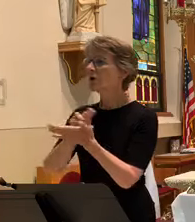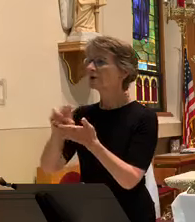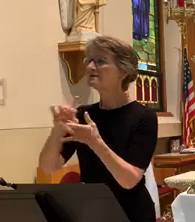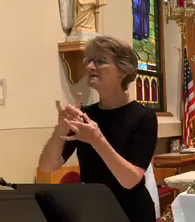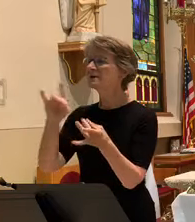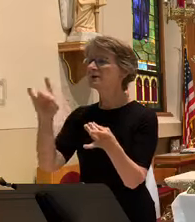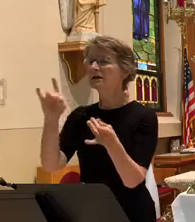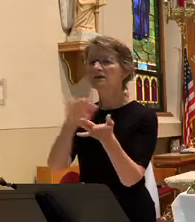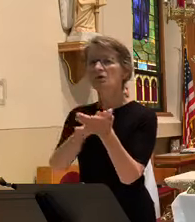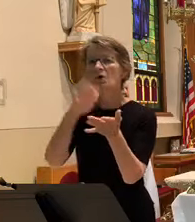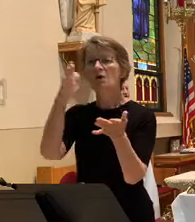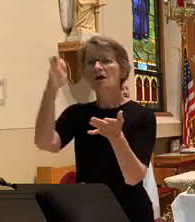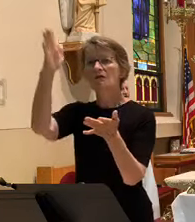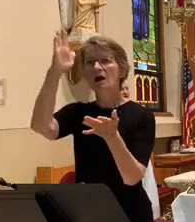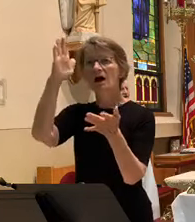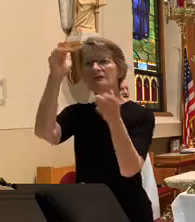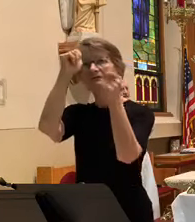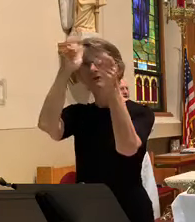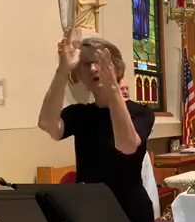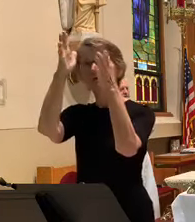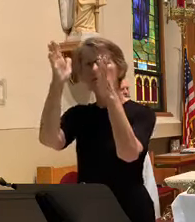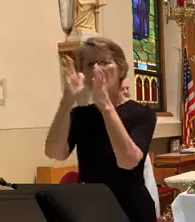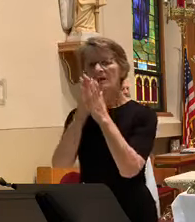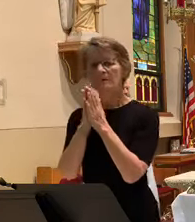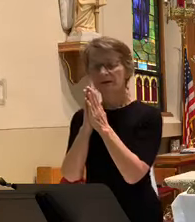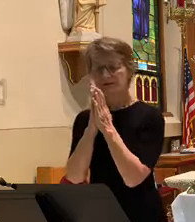glory of God the Father.